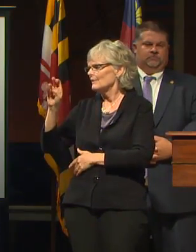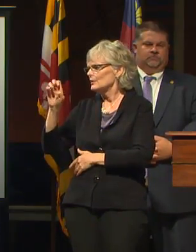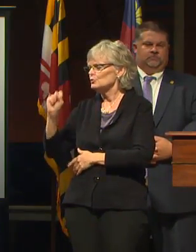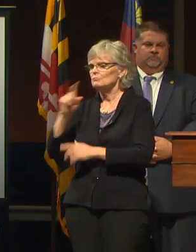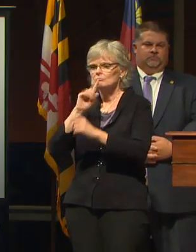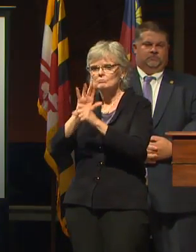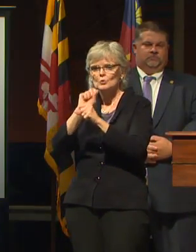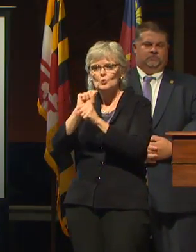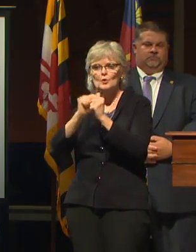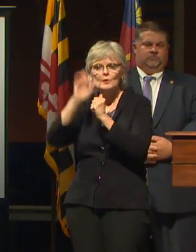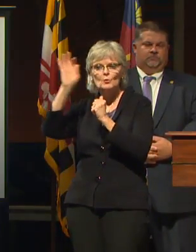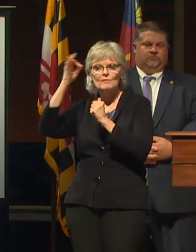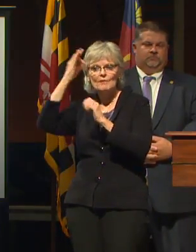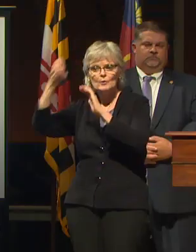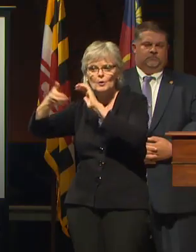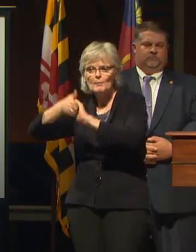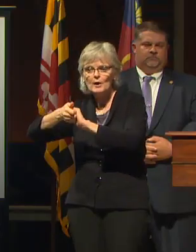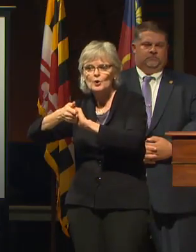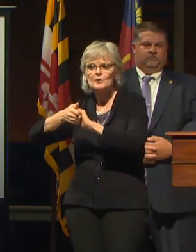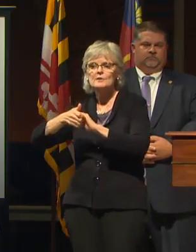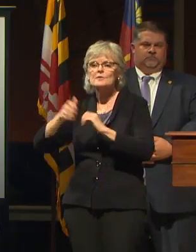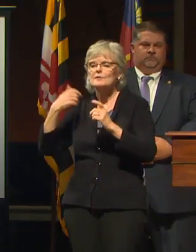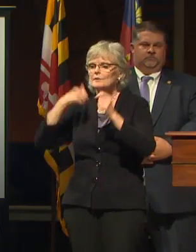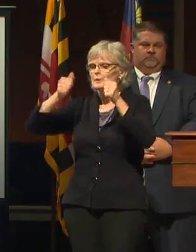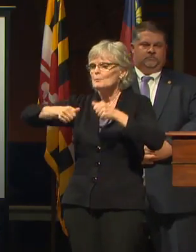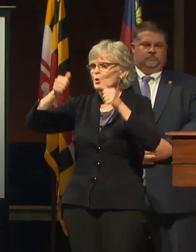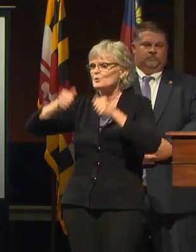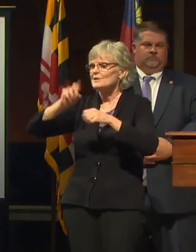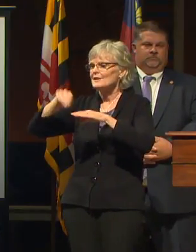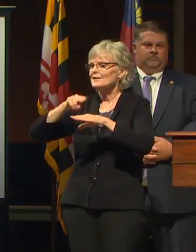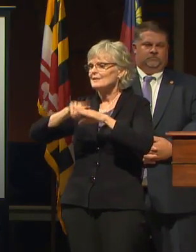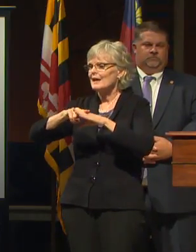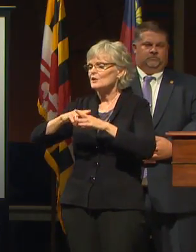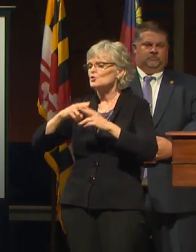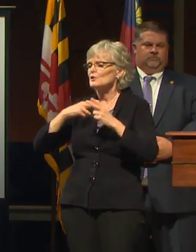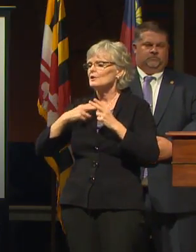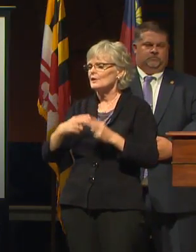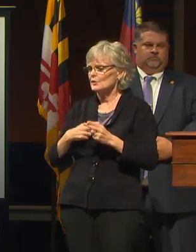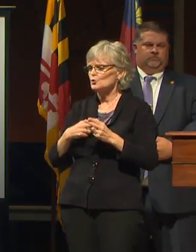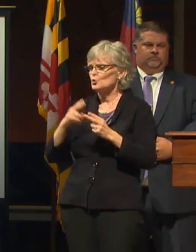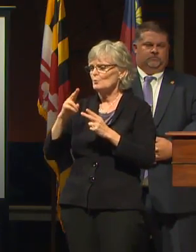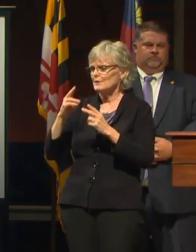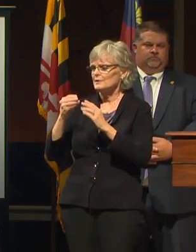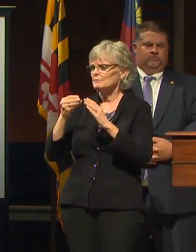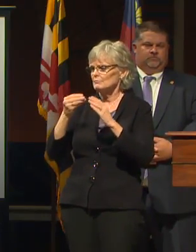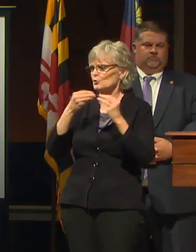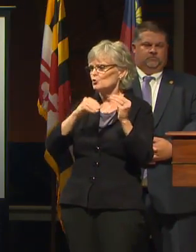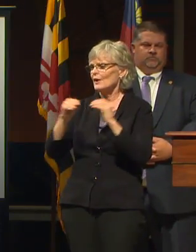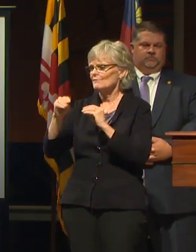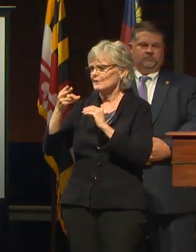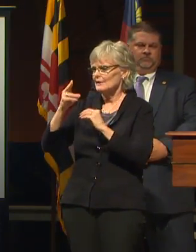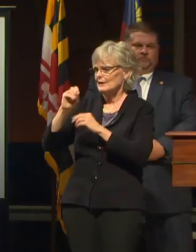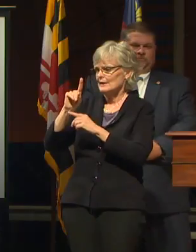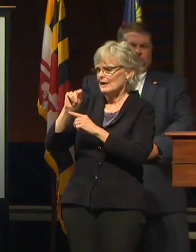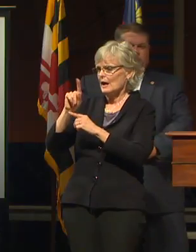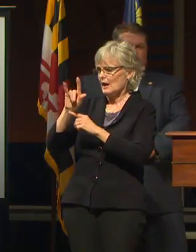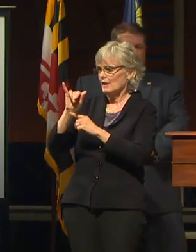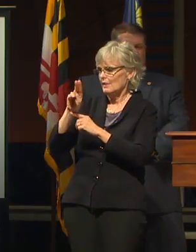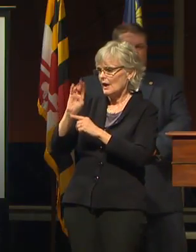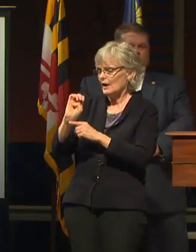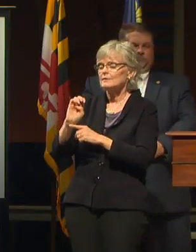working with our federal partners. We're prominently posting the National Human Trafficking Hotline in multiple locations. We've also